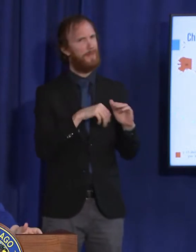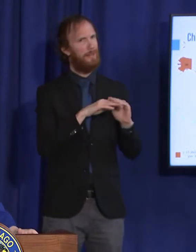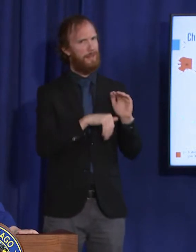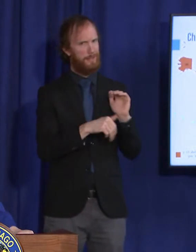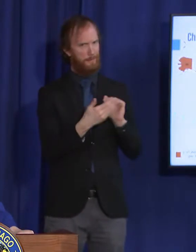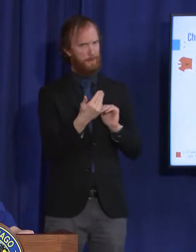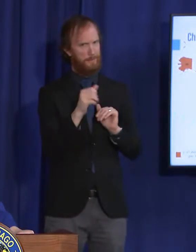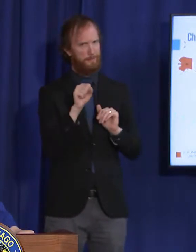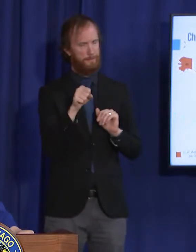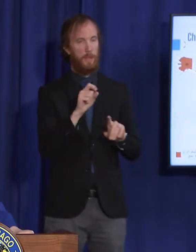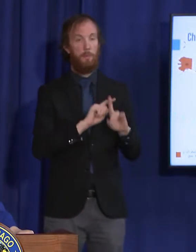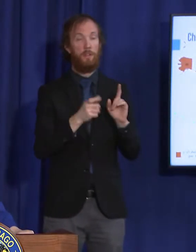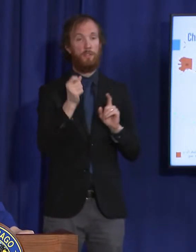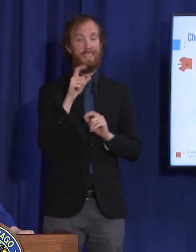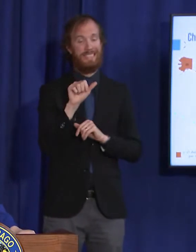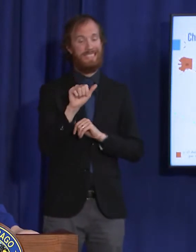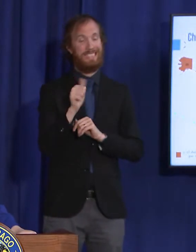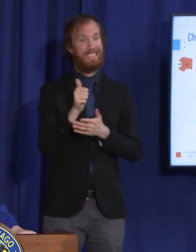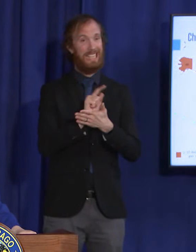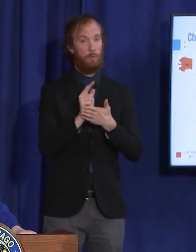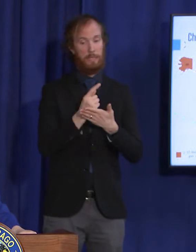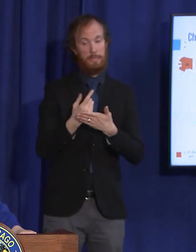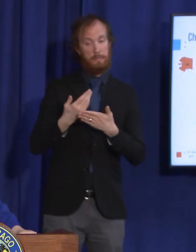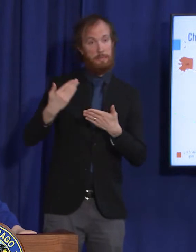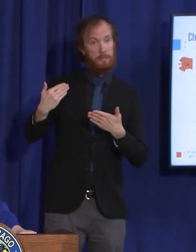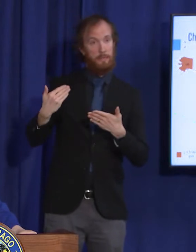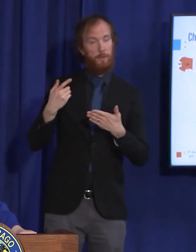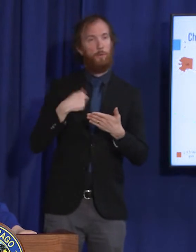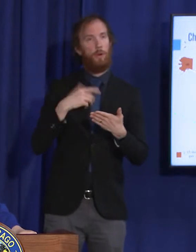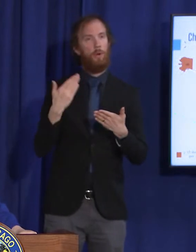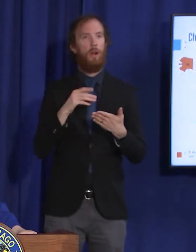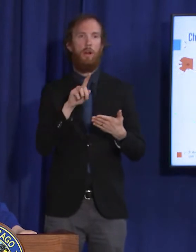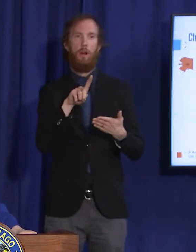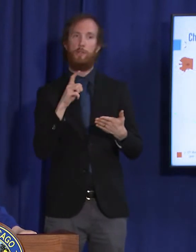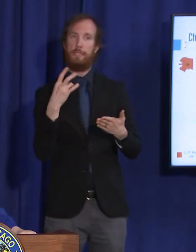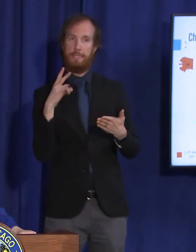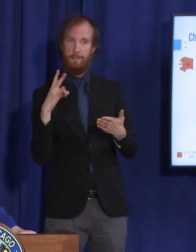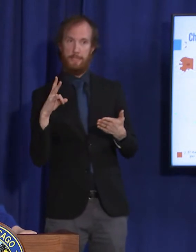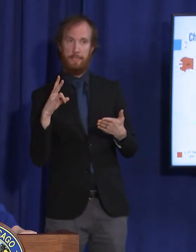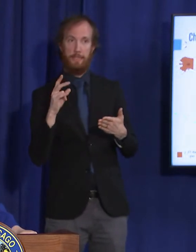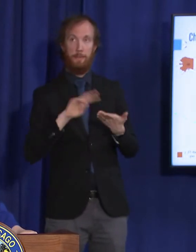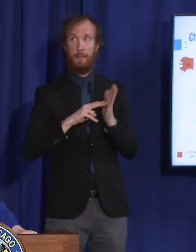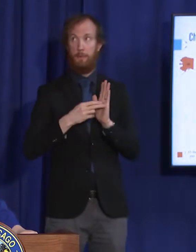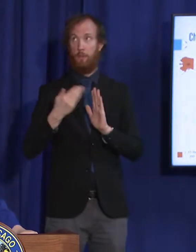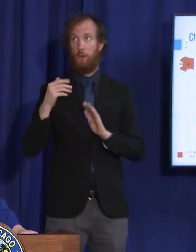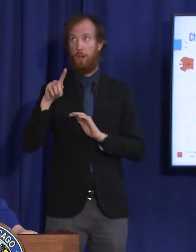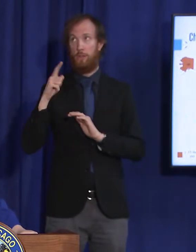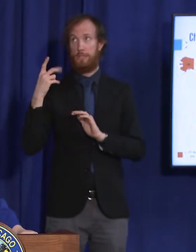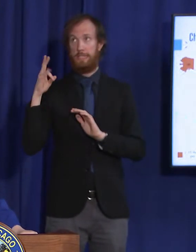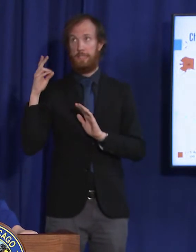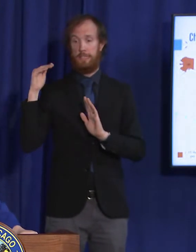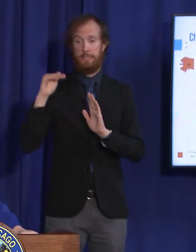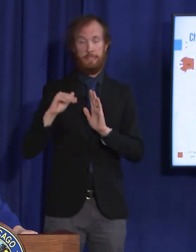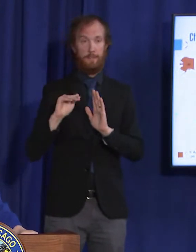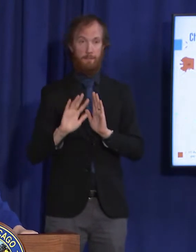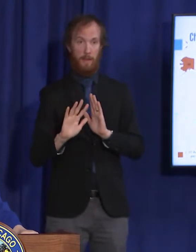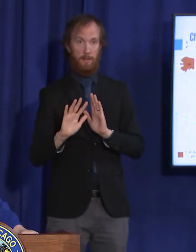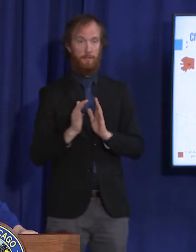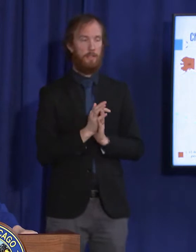if you go back 10 weeks, we were at 117. So we've gone from 117 down to 5. Illinois has gone